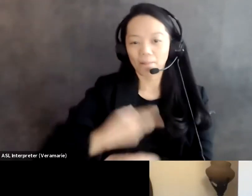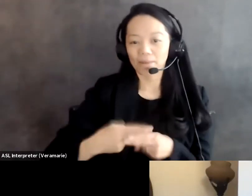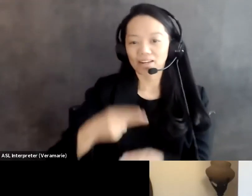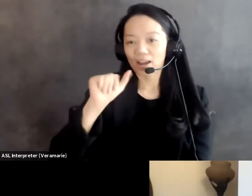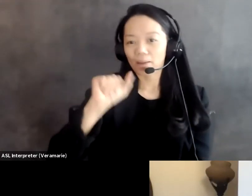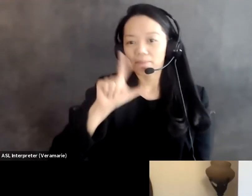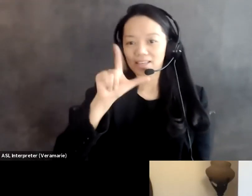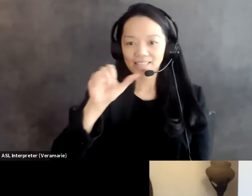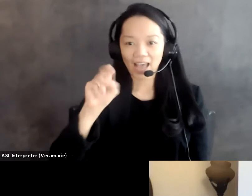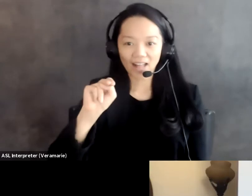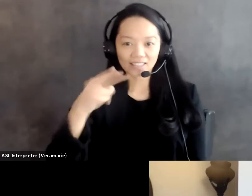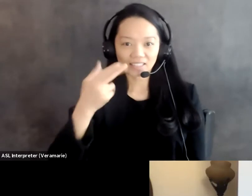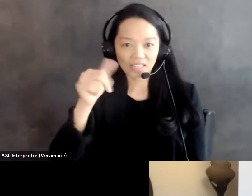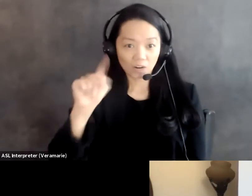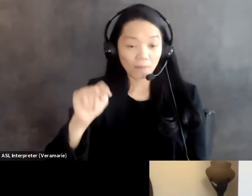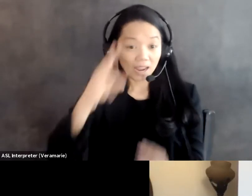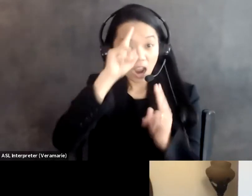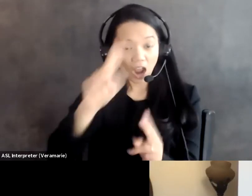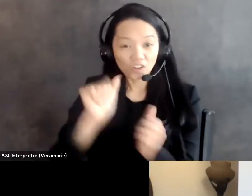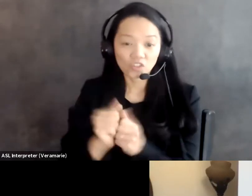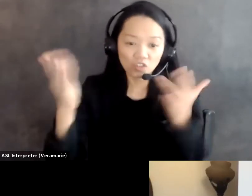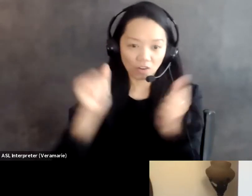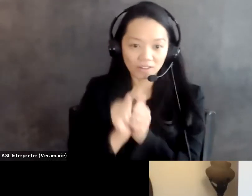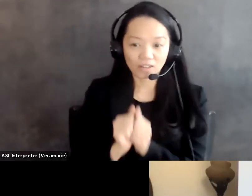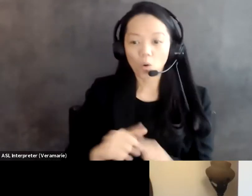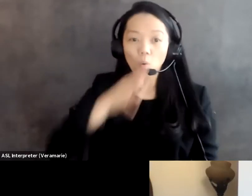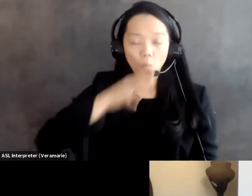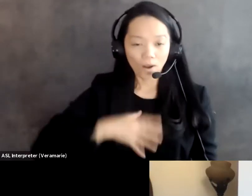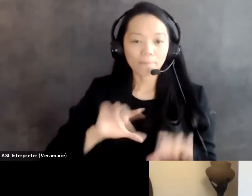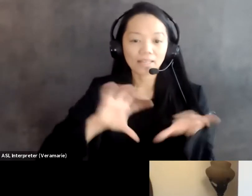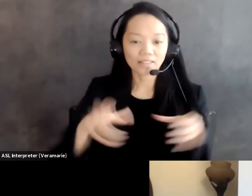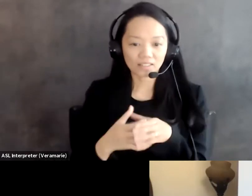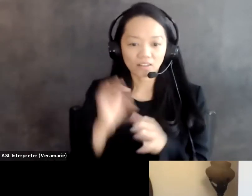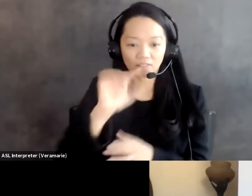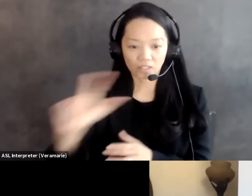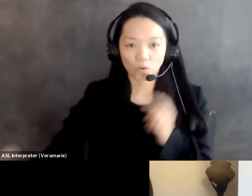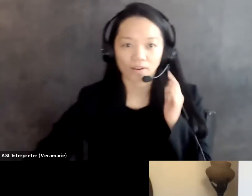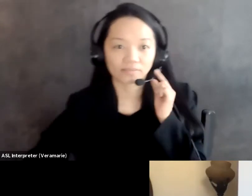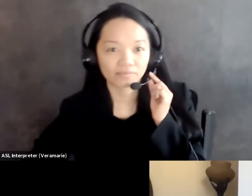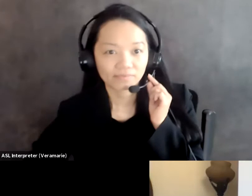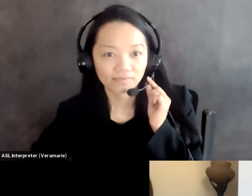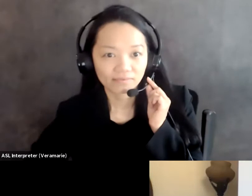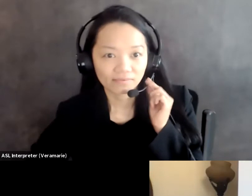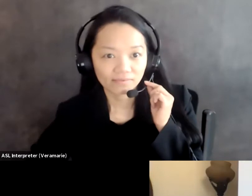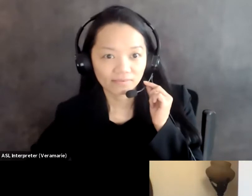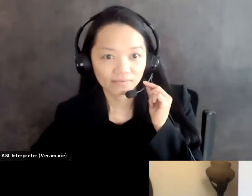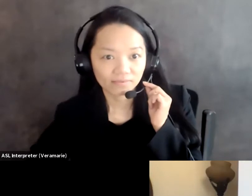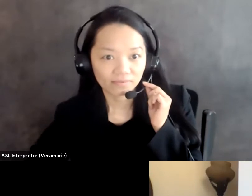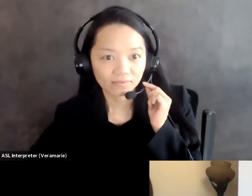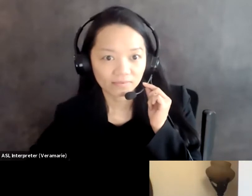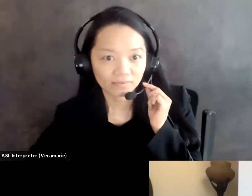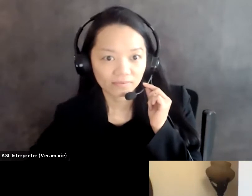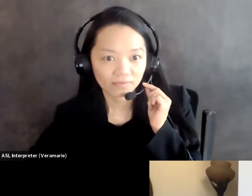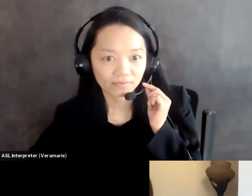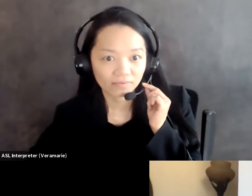Hout, and it is my honor to serve as the president of the League of Women Voters of Illinois. Welcome to session 2 of